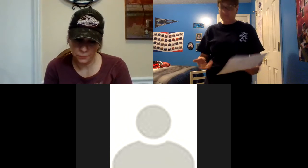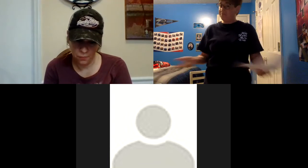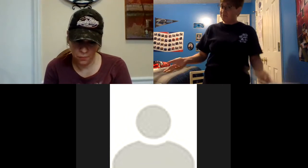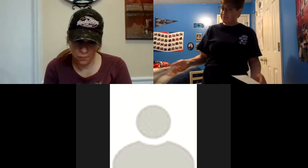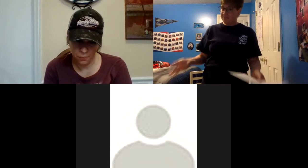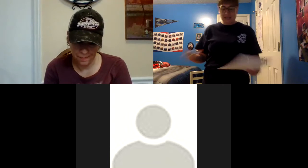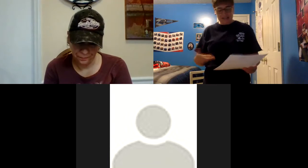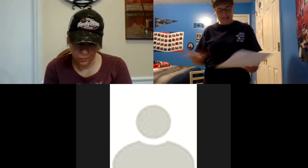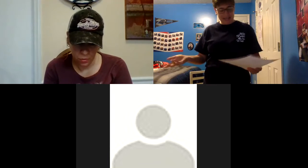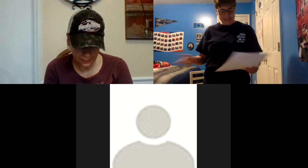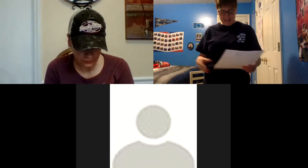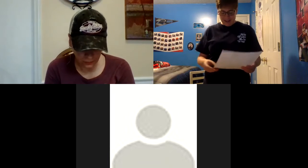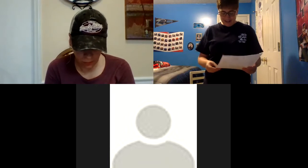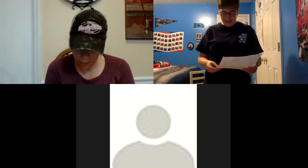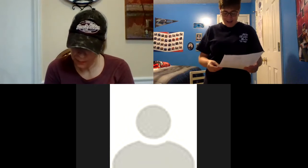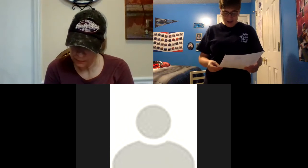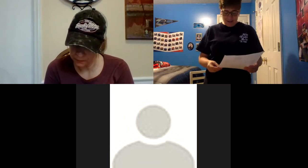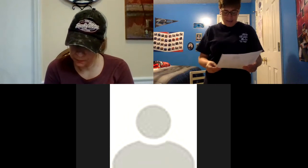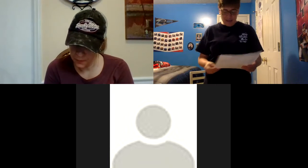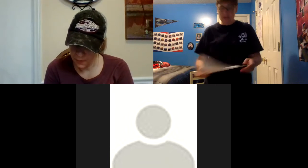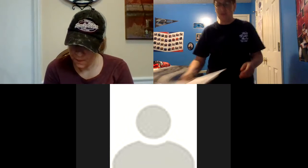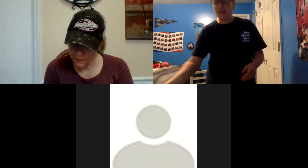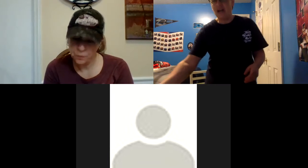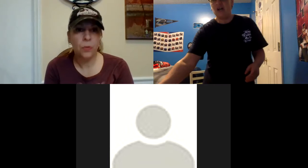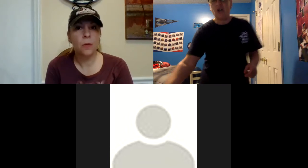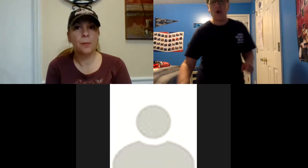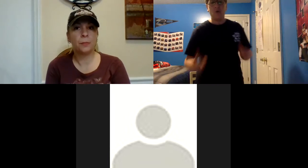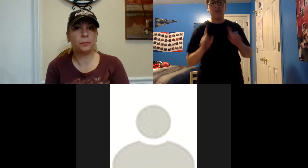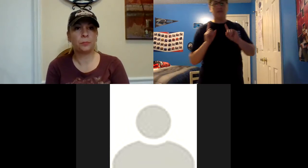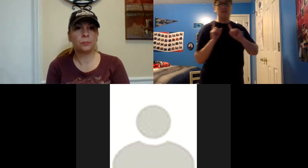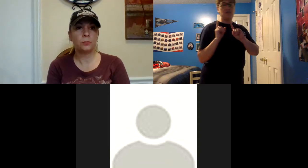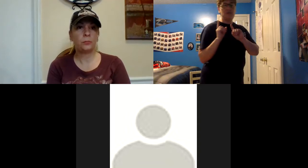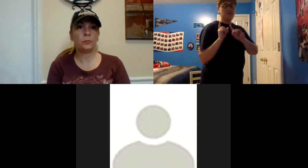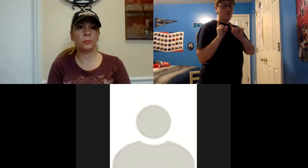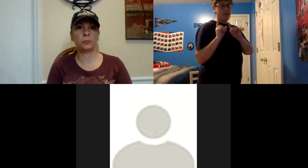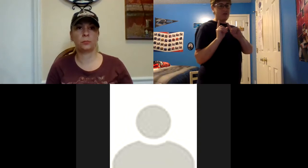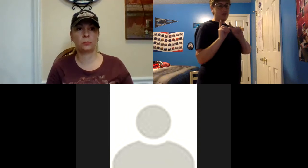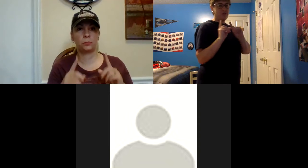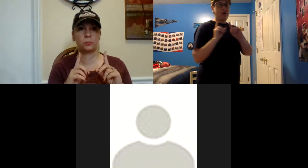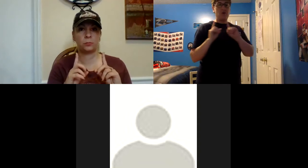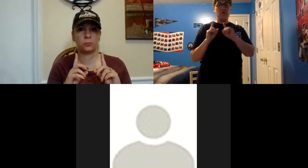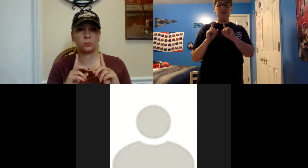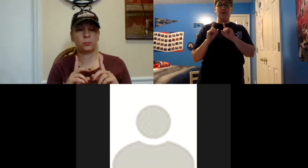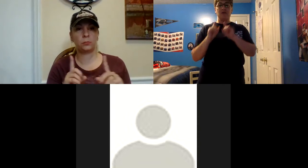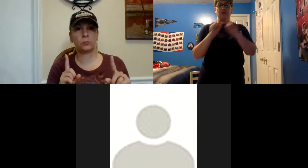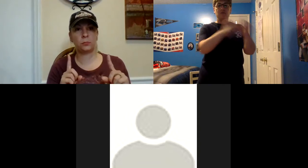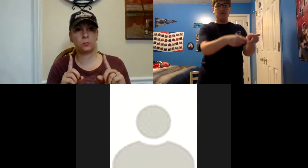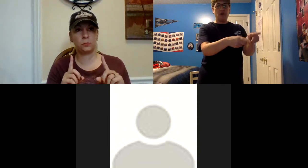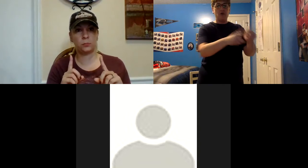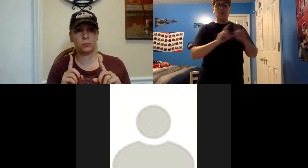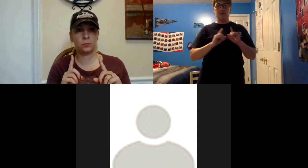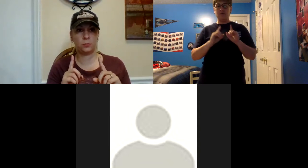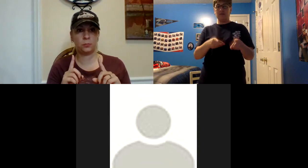but I guess not. And then we've got go. So there's 2 different ways you can do go. You